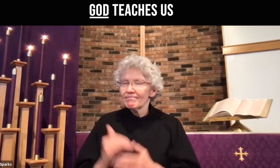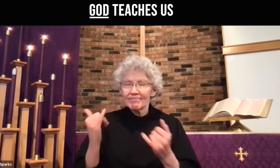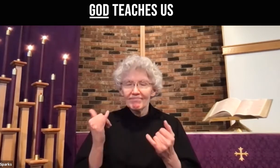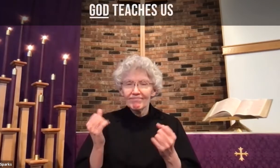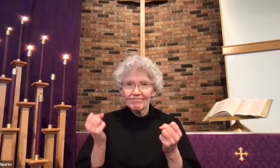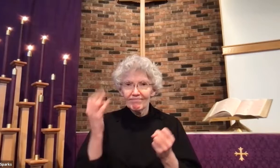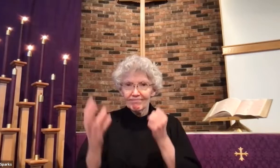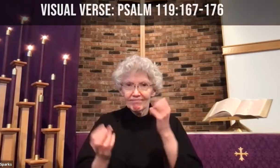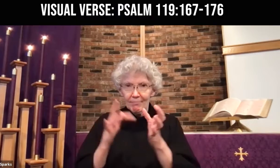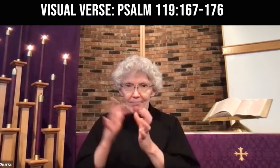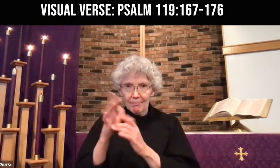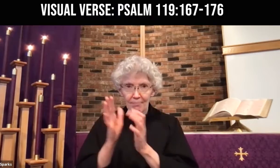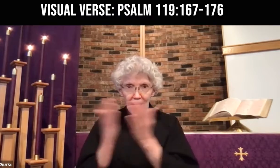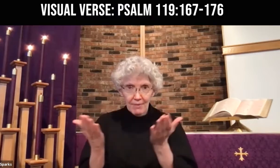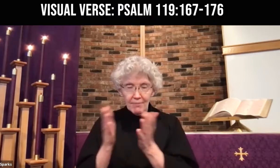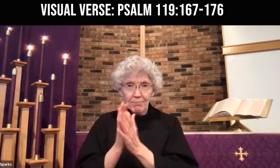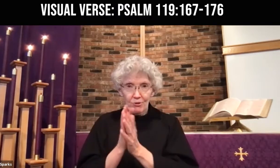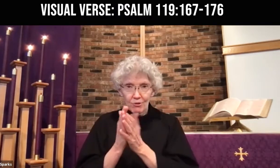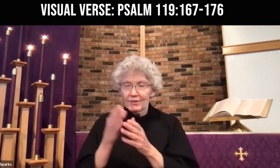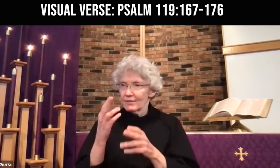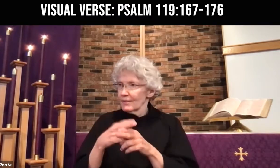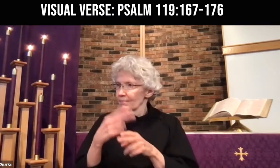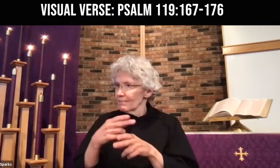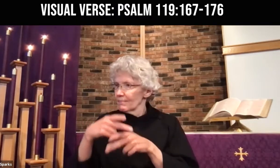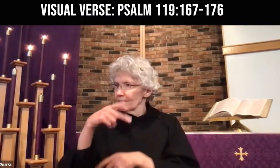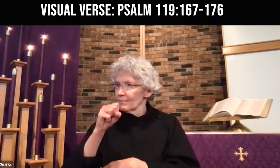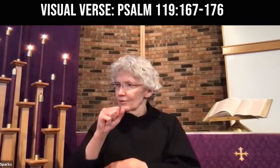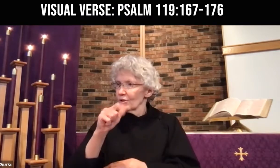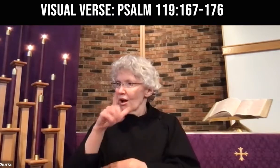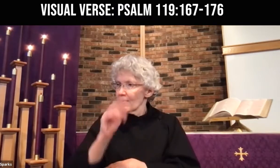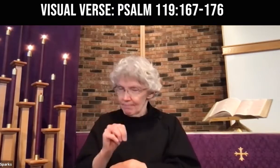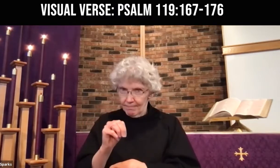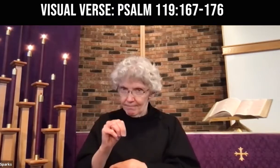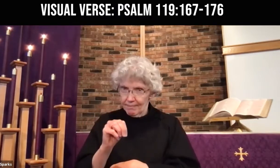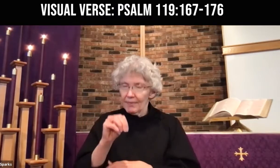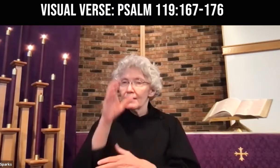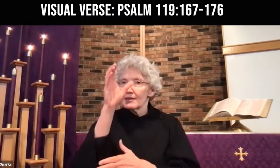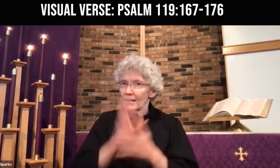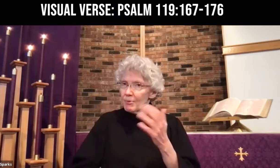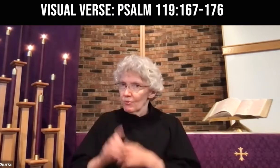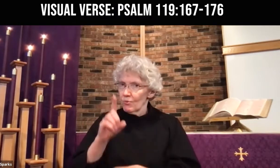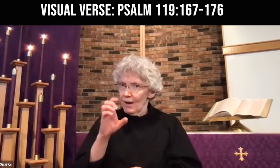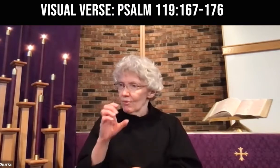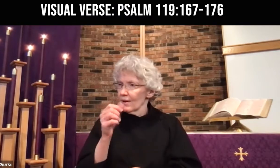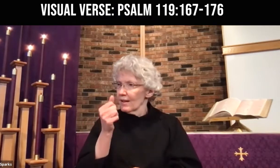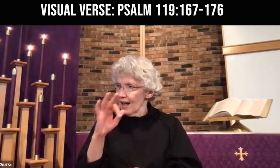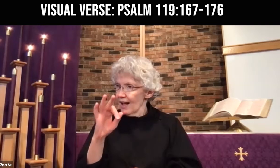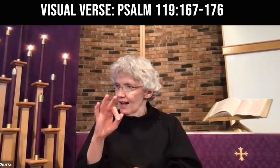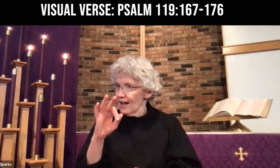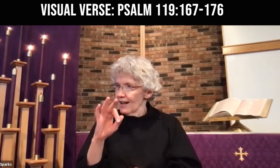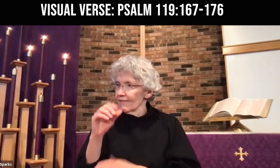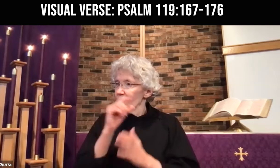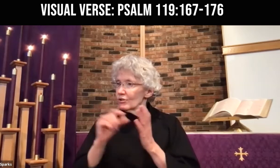And now a reading from Psalms 119,